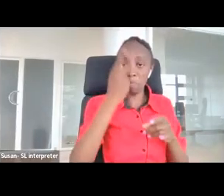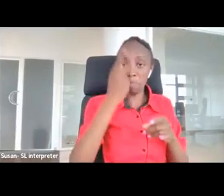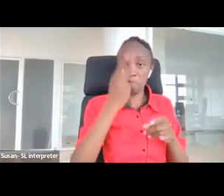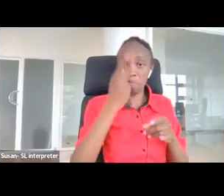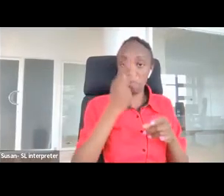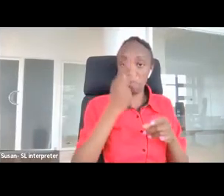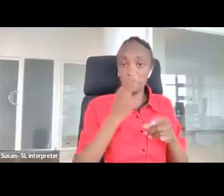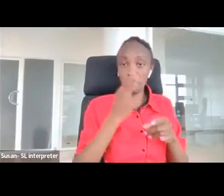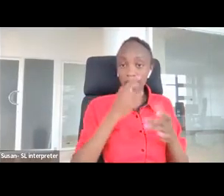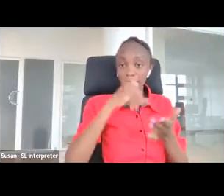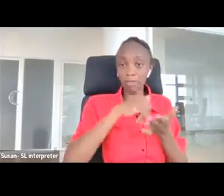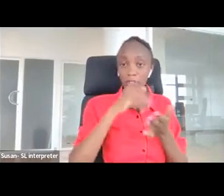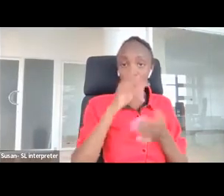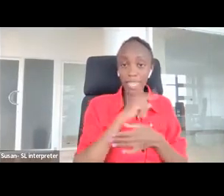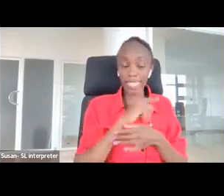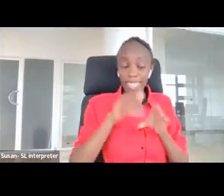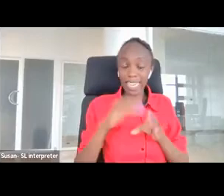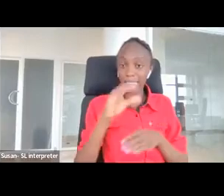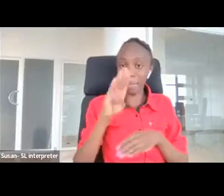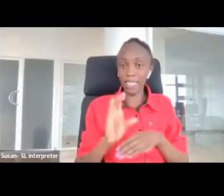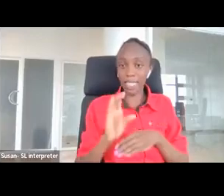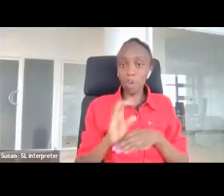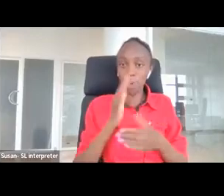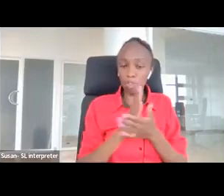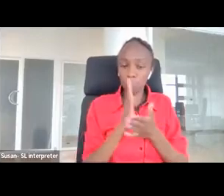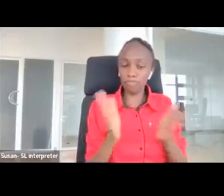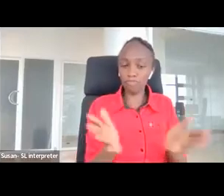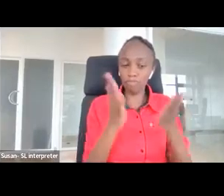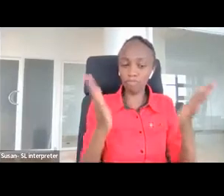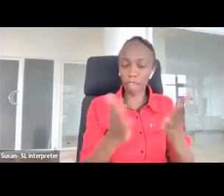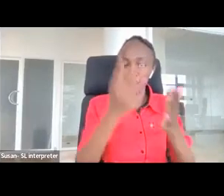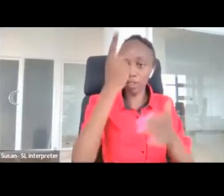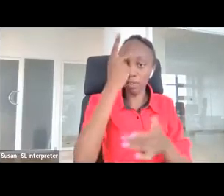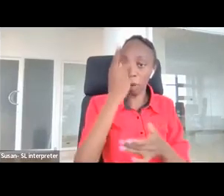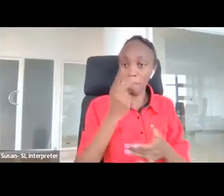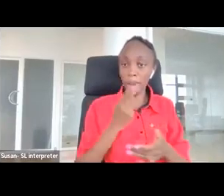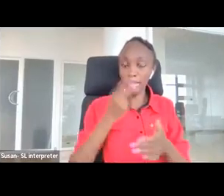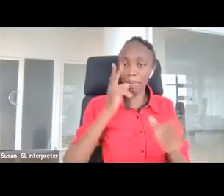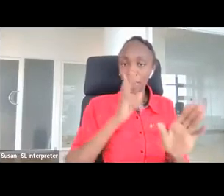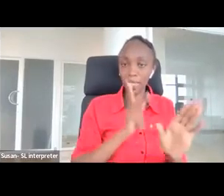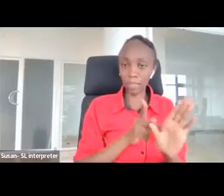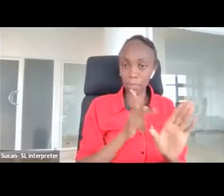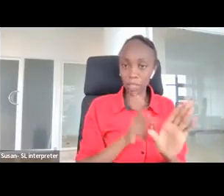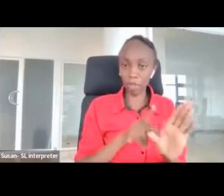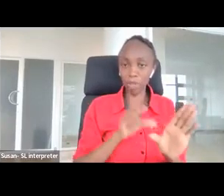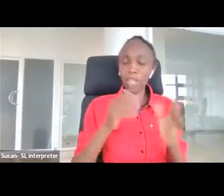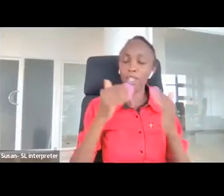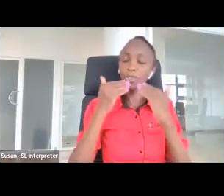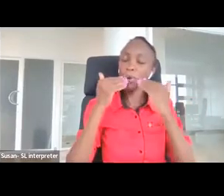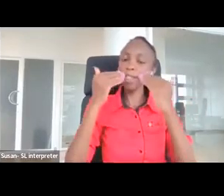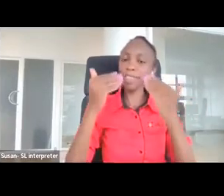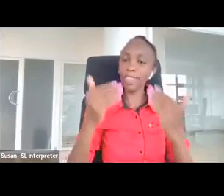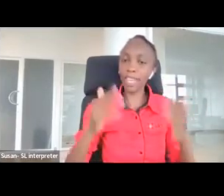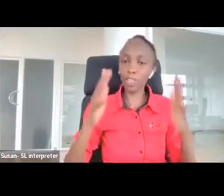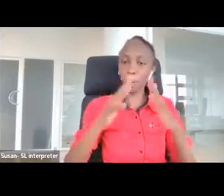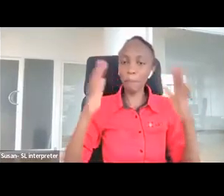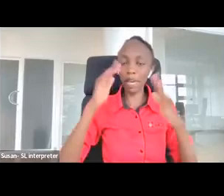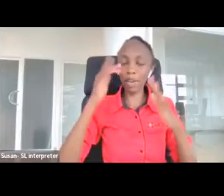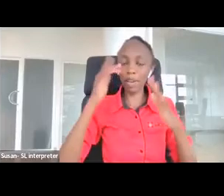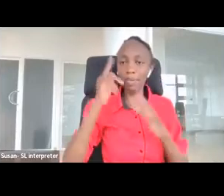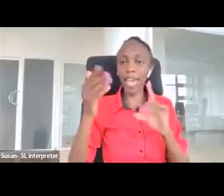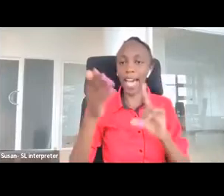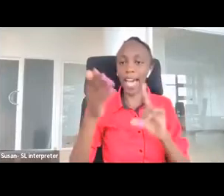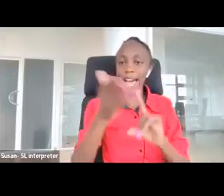are really fronting for parental participation. So I want to thank you so much for the achievement that we have